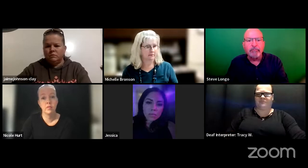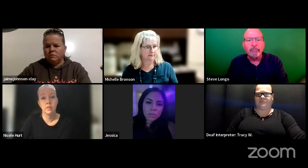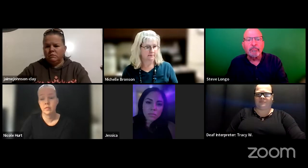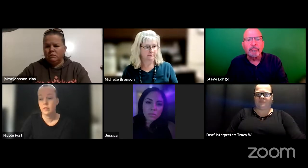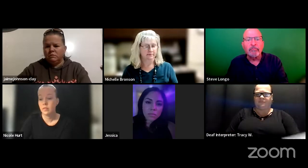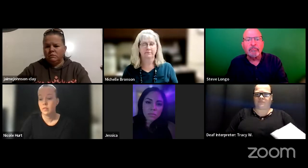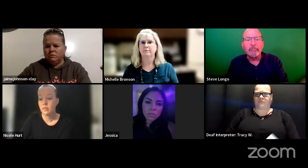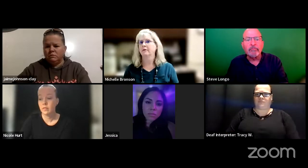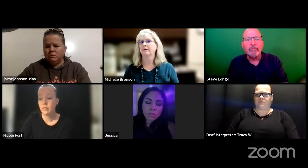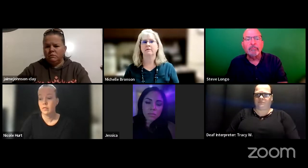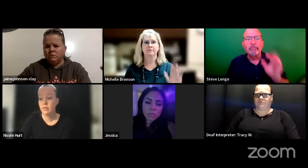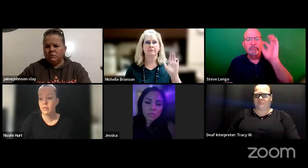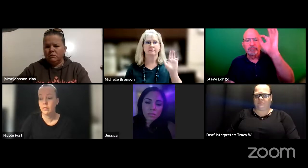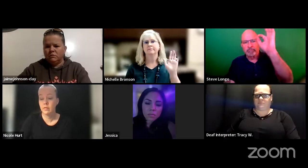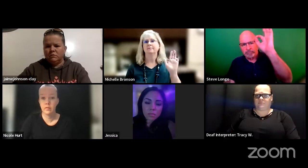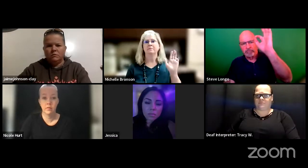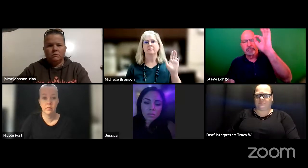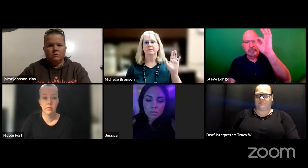moment.